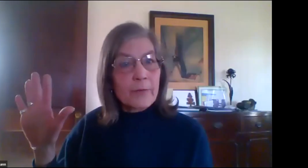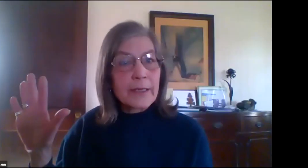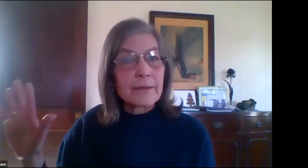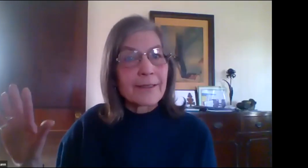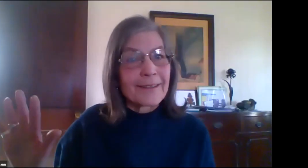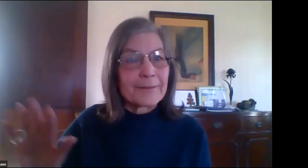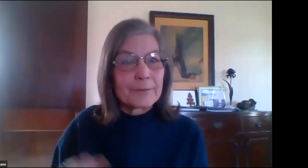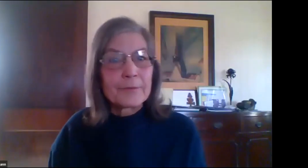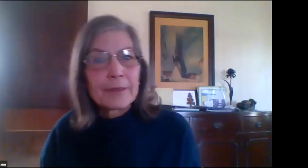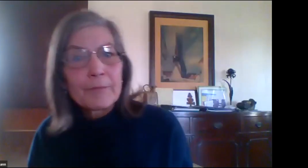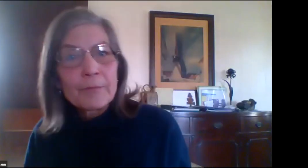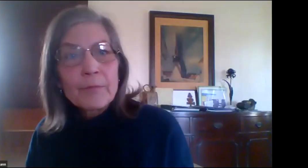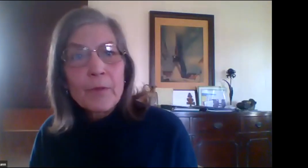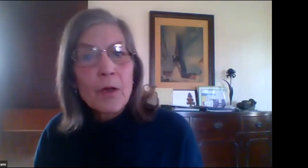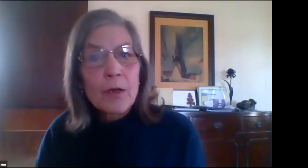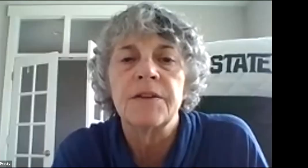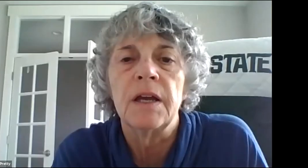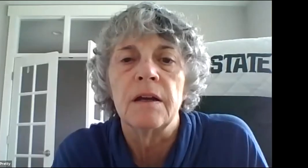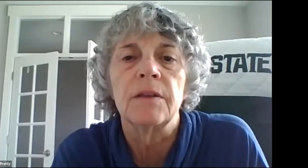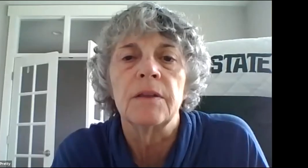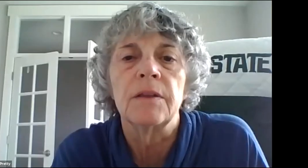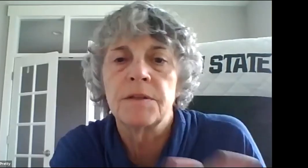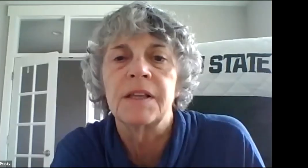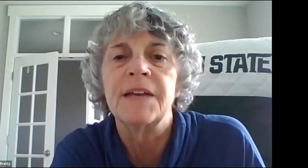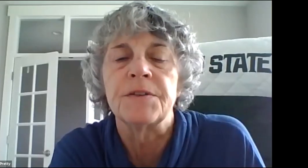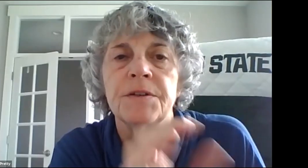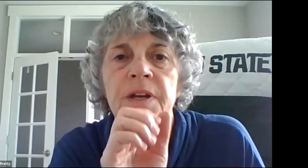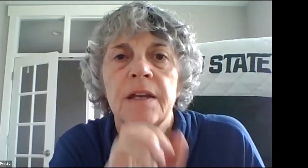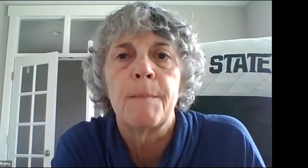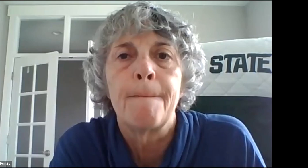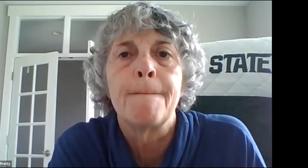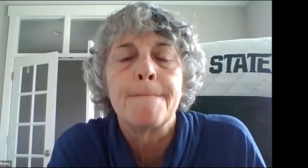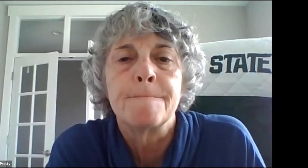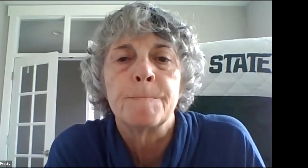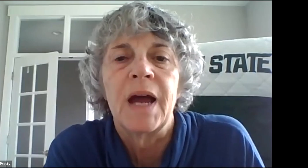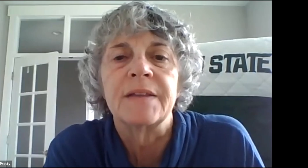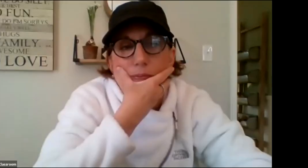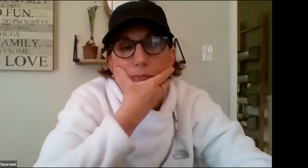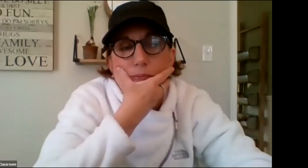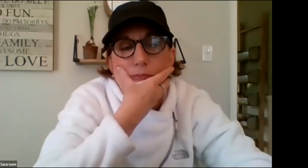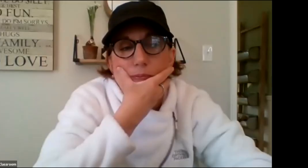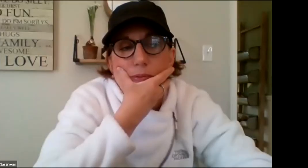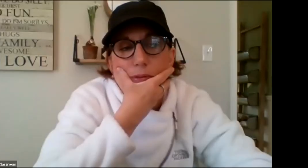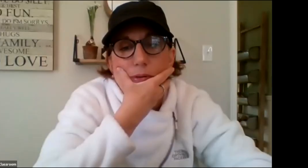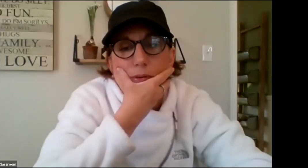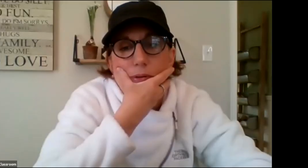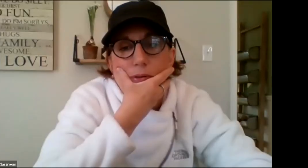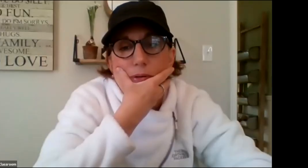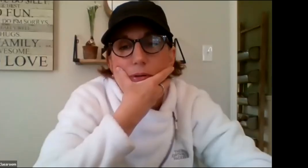right. Right. Mhm. No, I see it on your left, I see it on the your left of the left. screen, Right. on the left of That's the my screen. right hand. That's